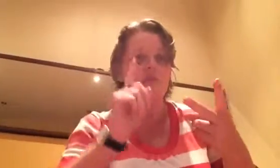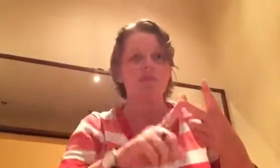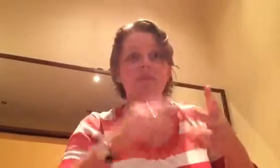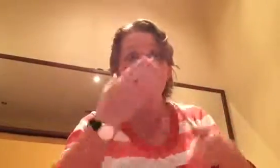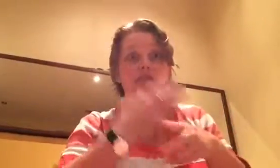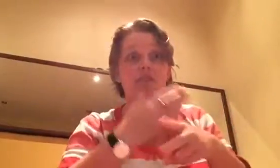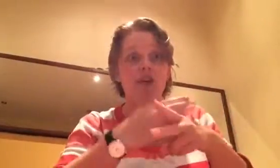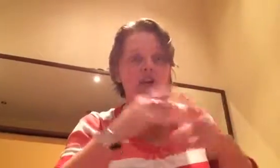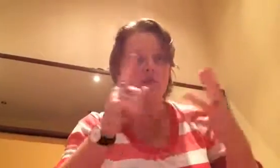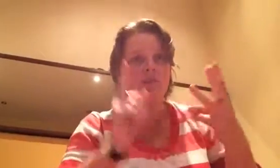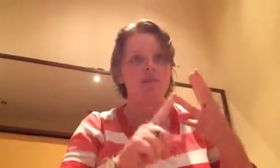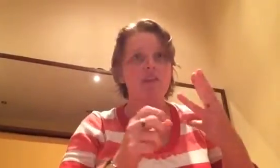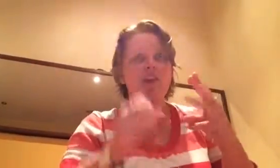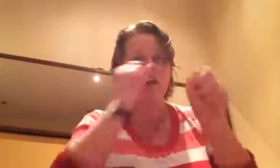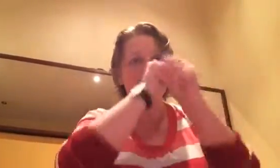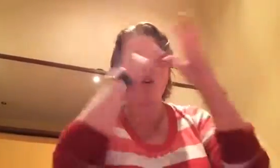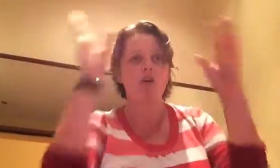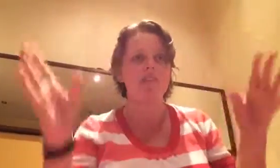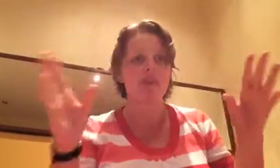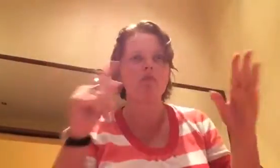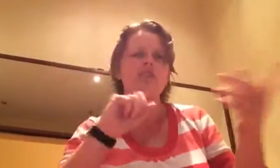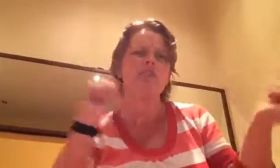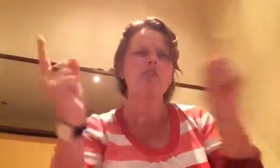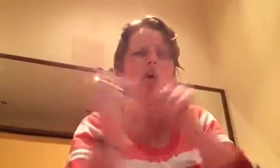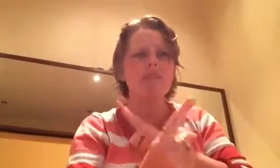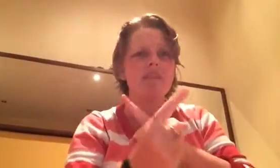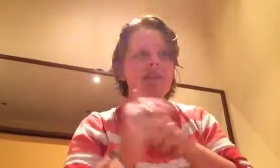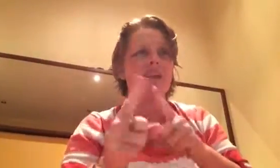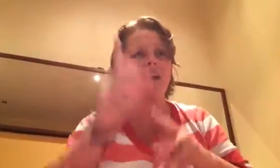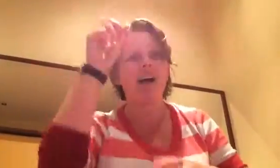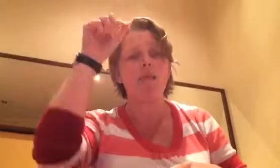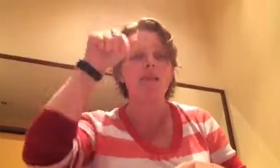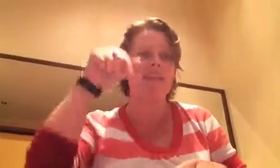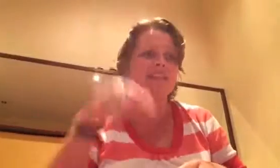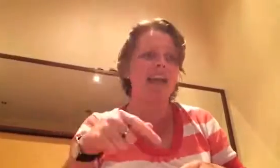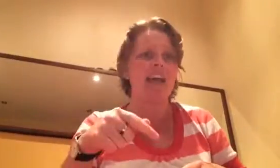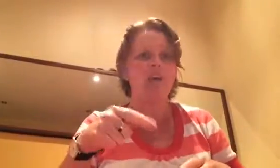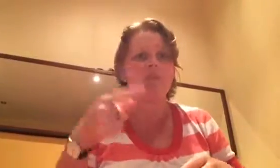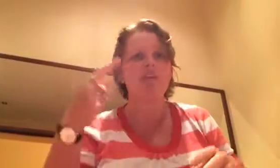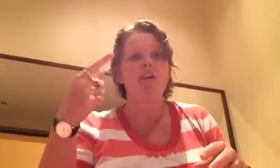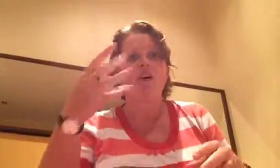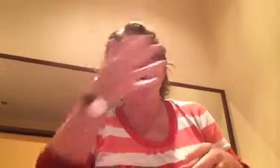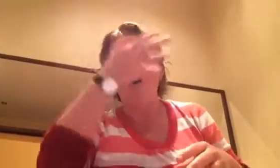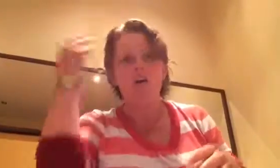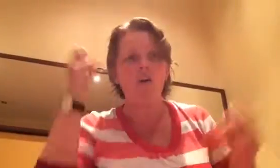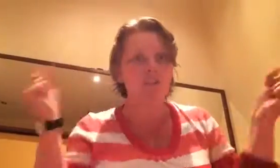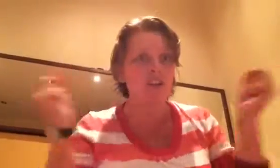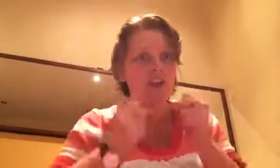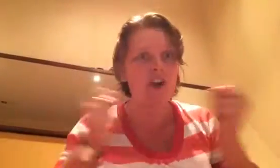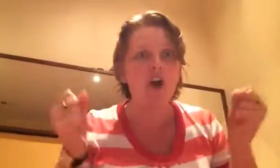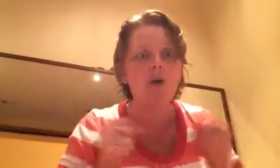Nouns, verbs, concepts, which is just opposites, like up, down, hot,